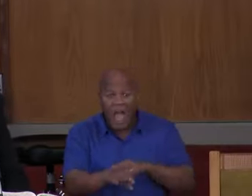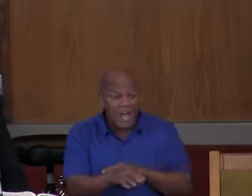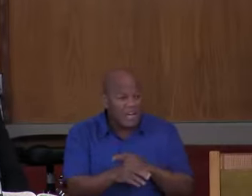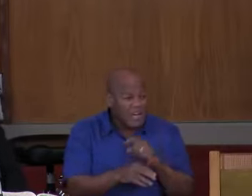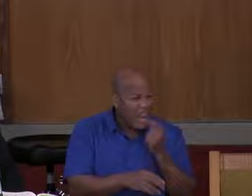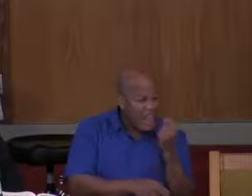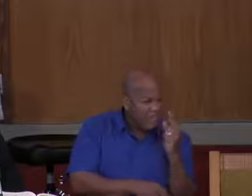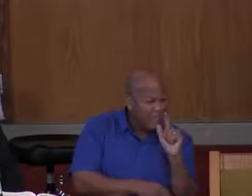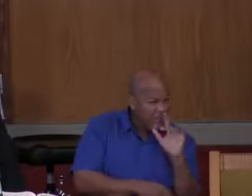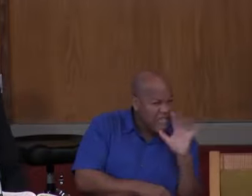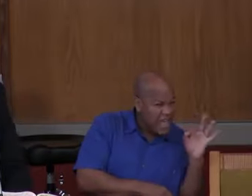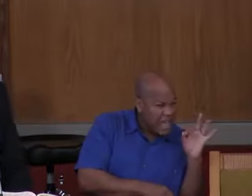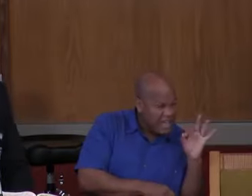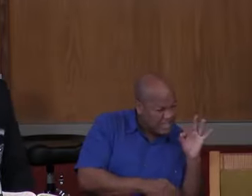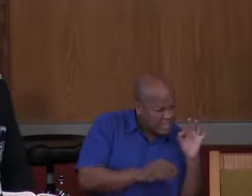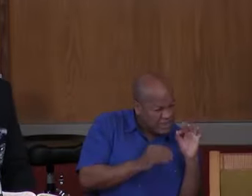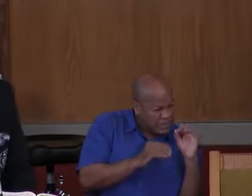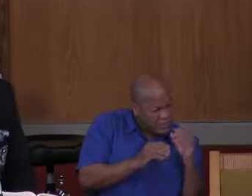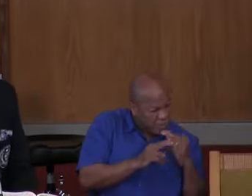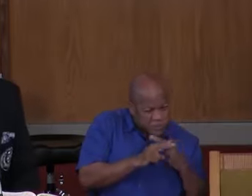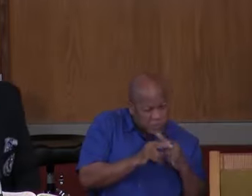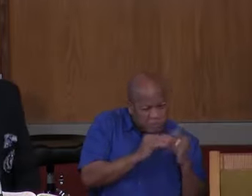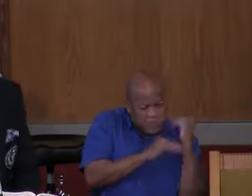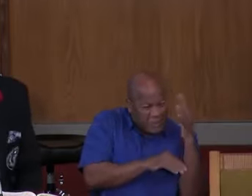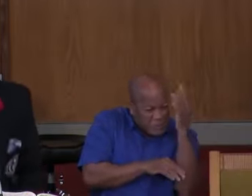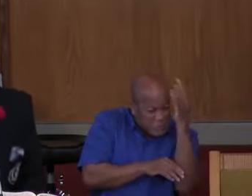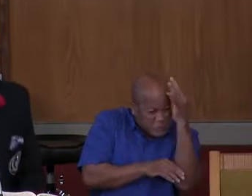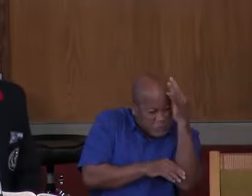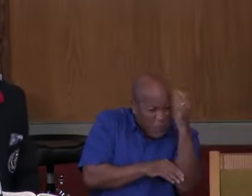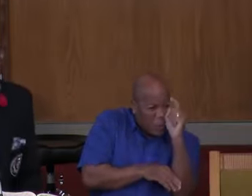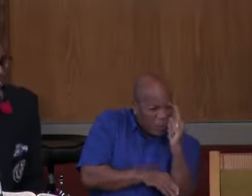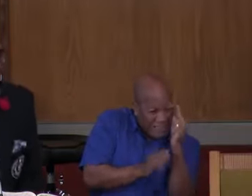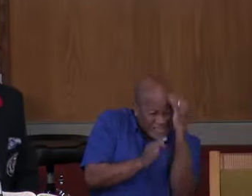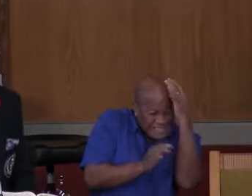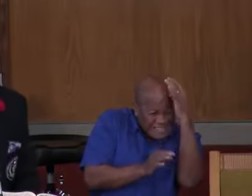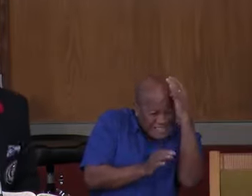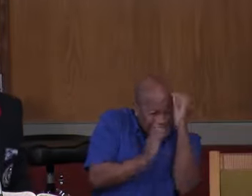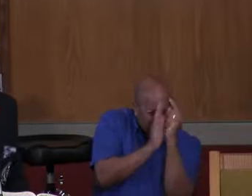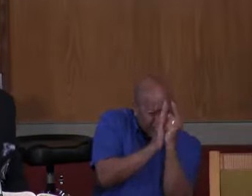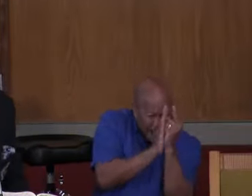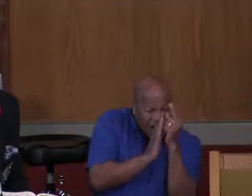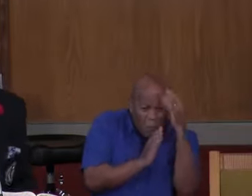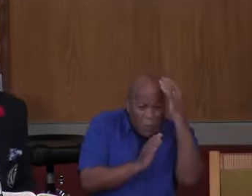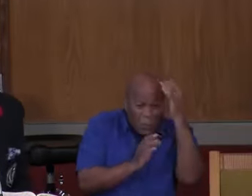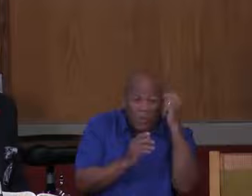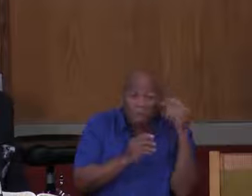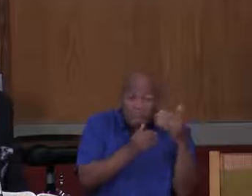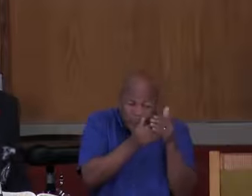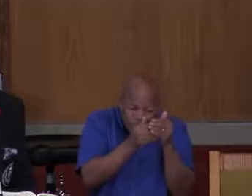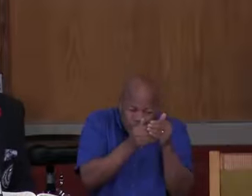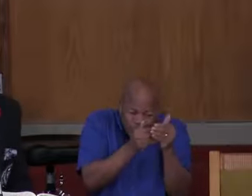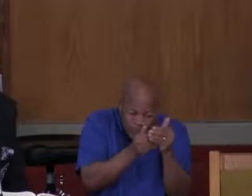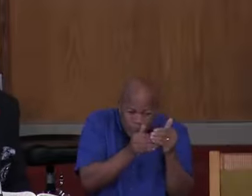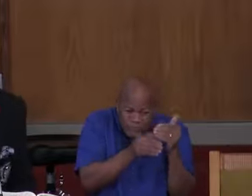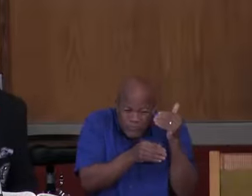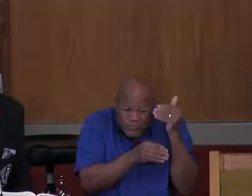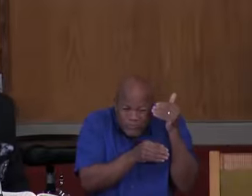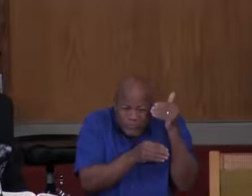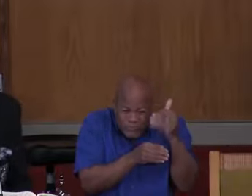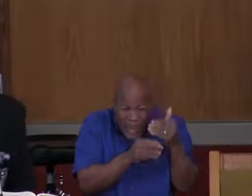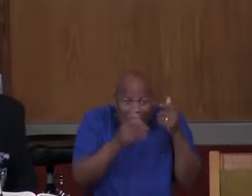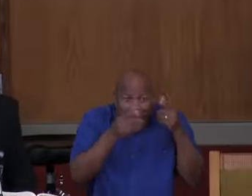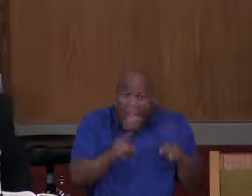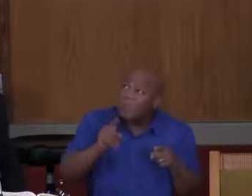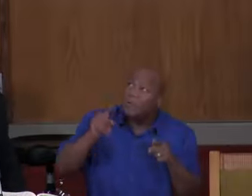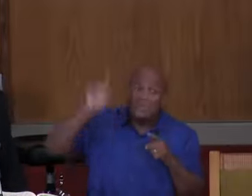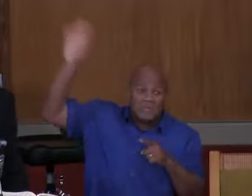11:59 is too soon to give up. You're 1 second away from the promise of God being actualized in your